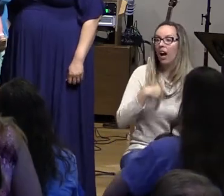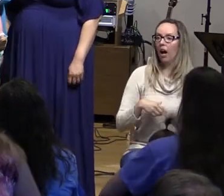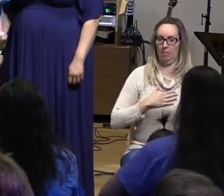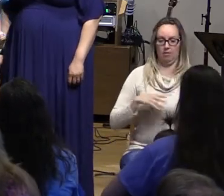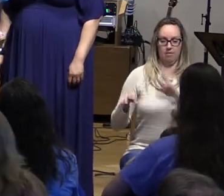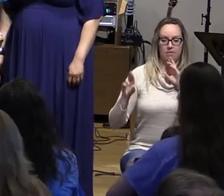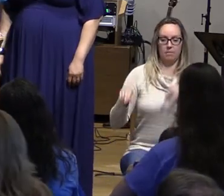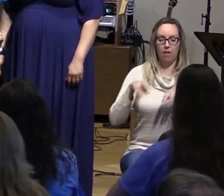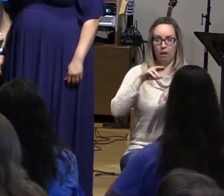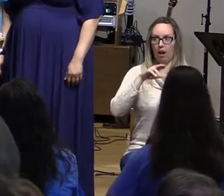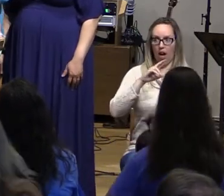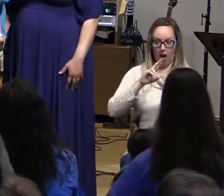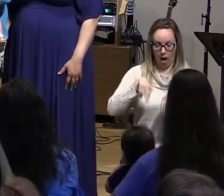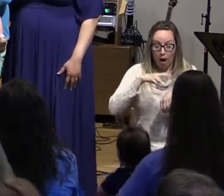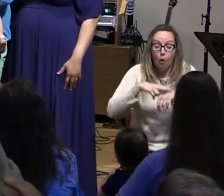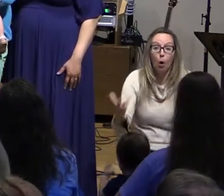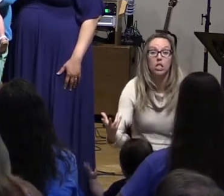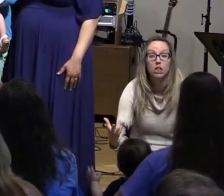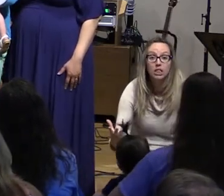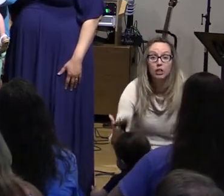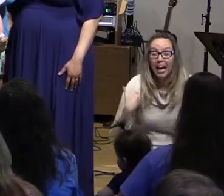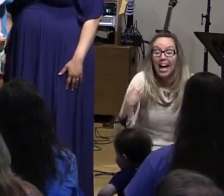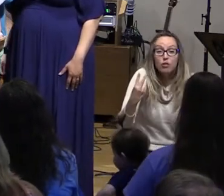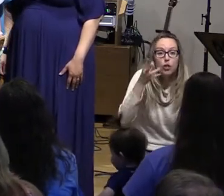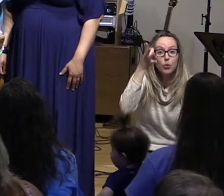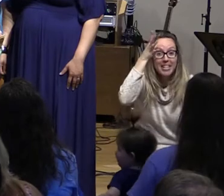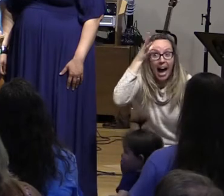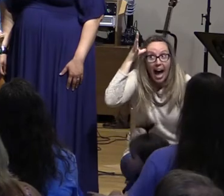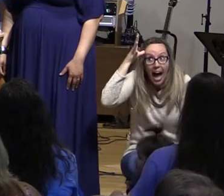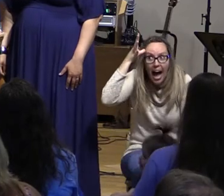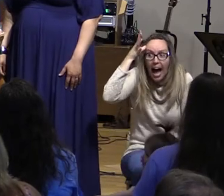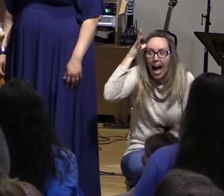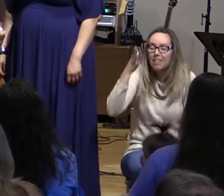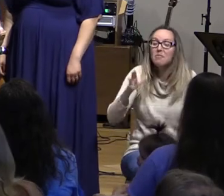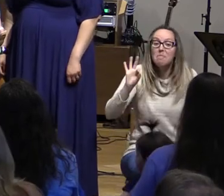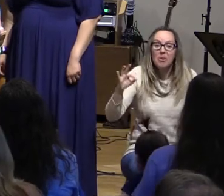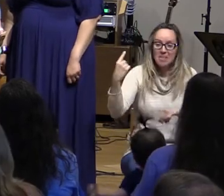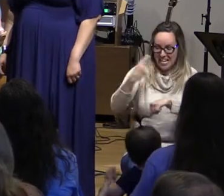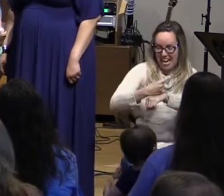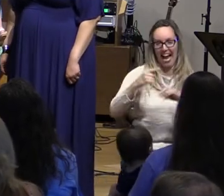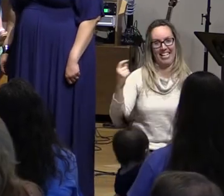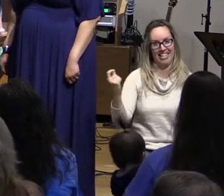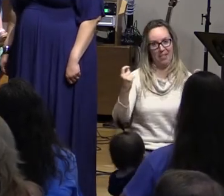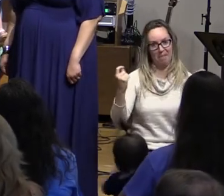And my response, of course, was, are you kidding? She's got two dads. What better day to do this?